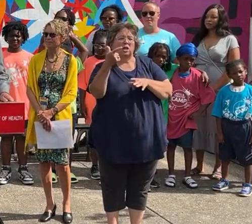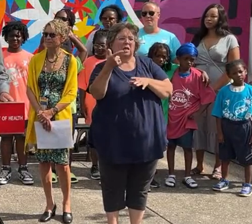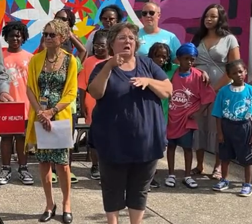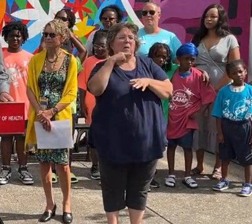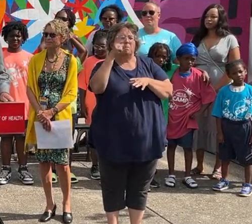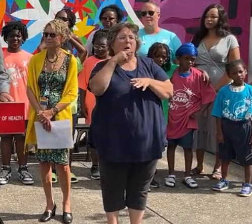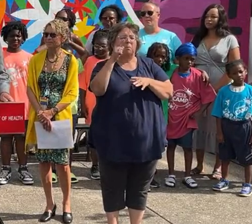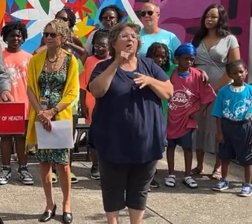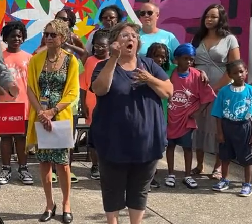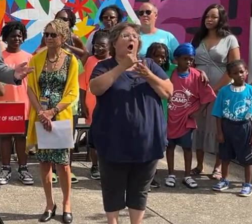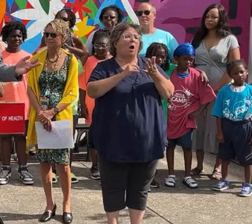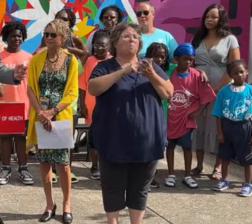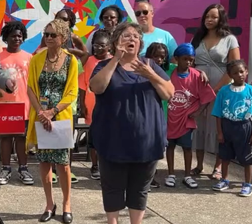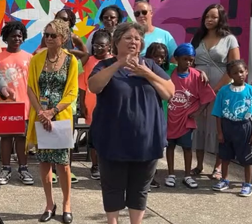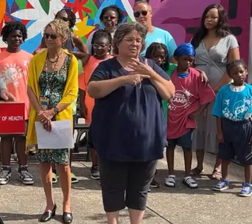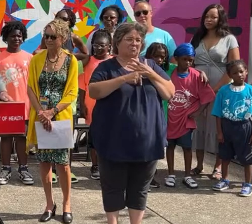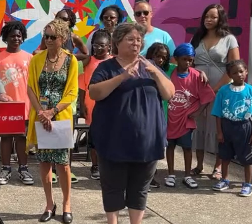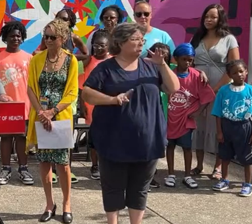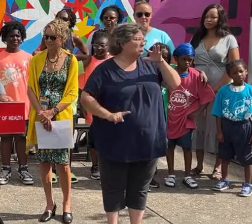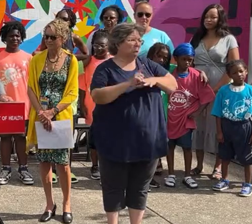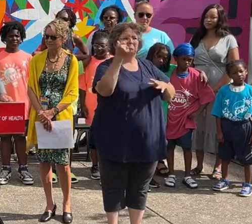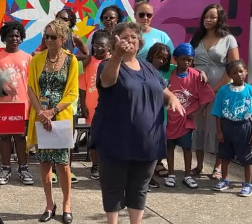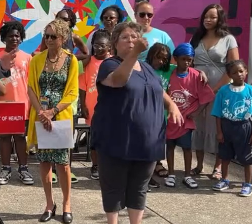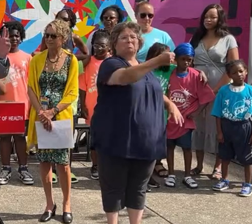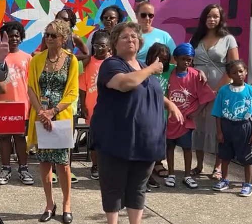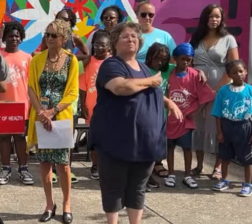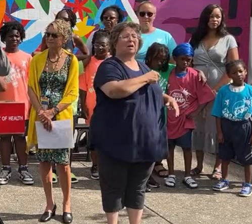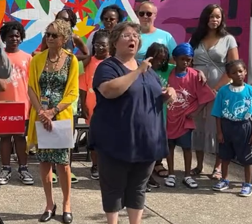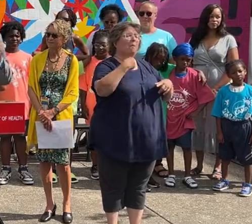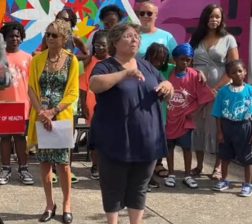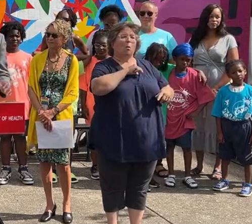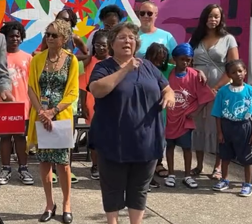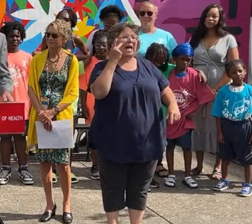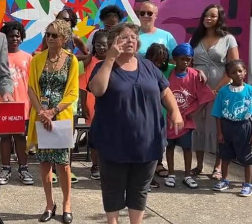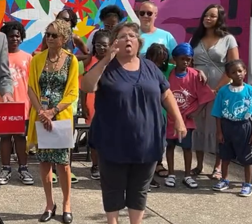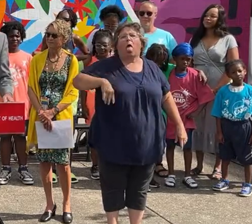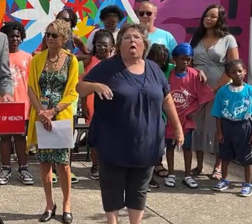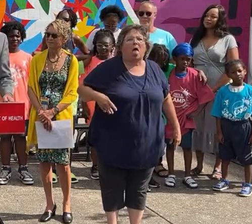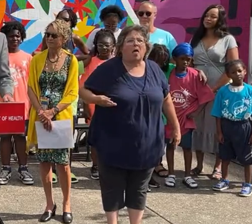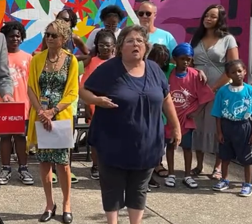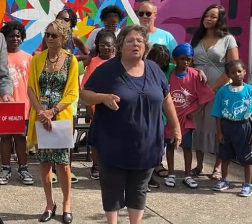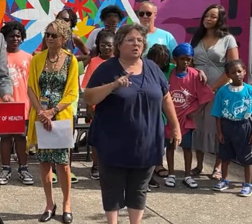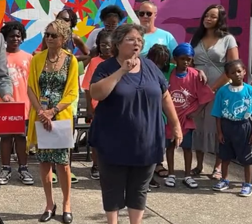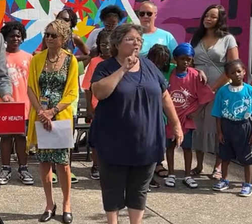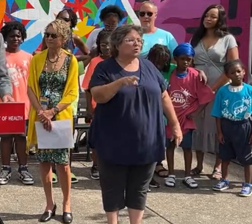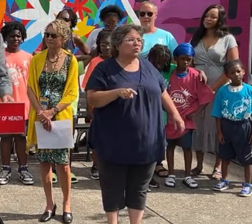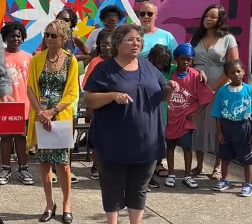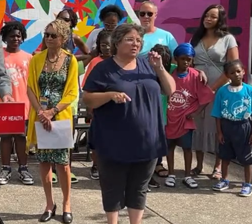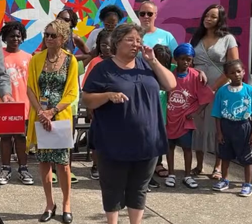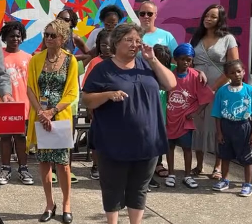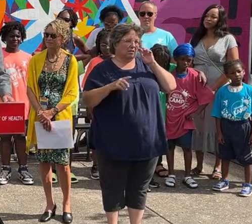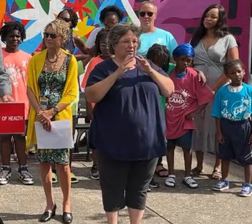Art Initiative that have come on their own. But one thing we had not seen was truly